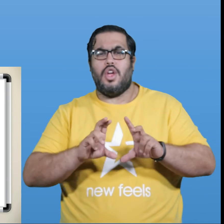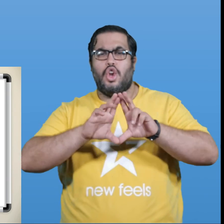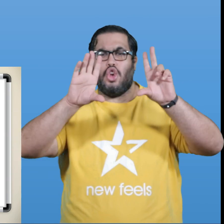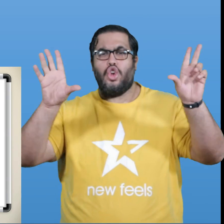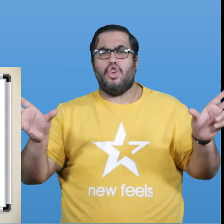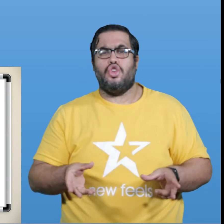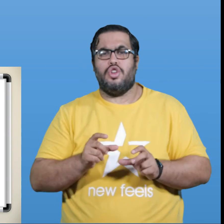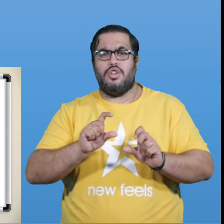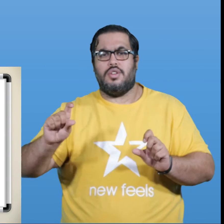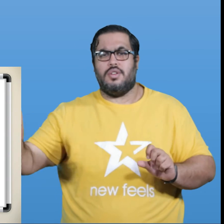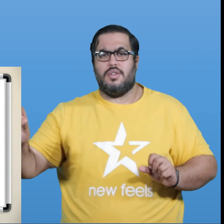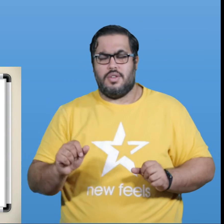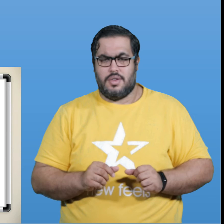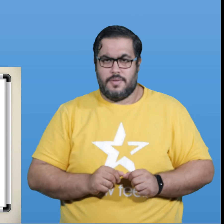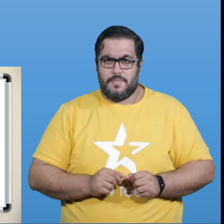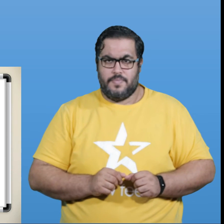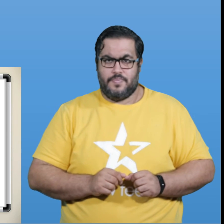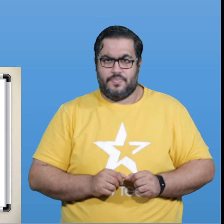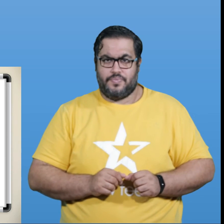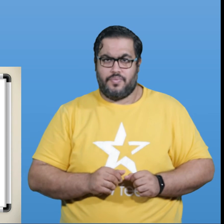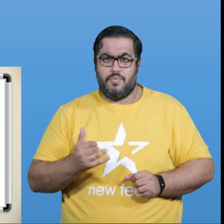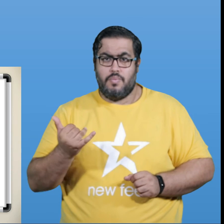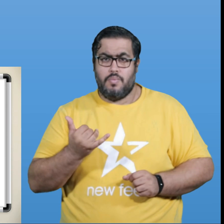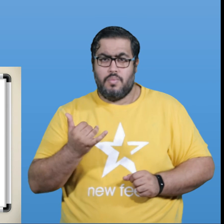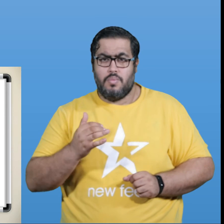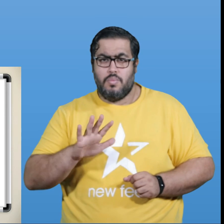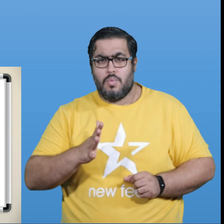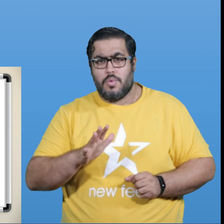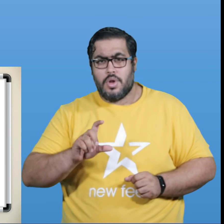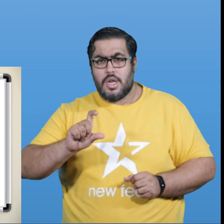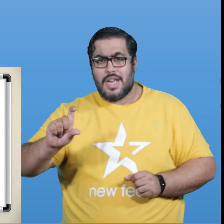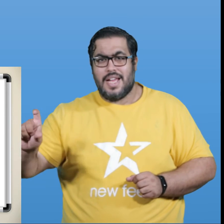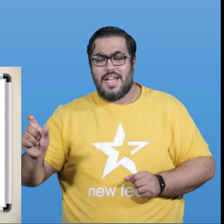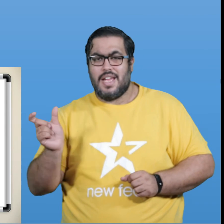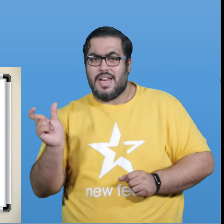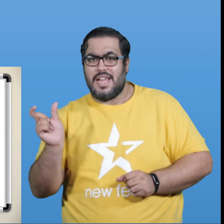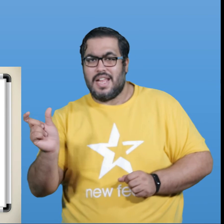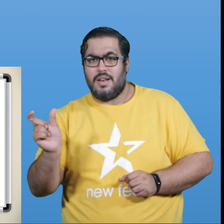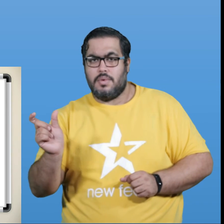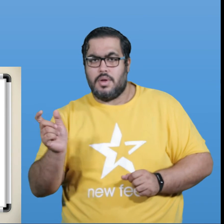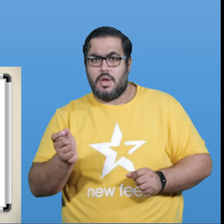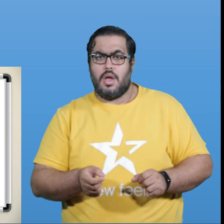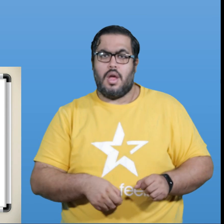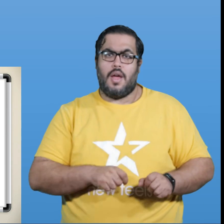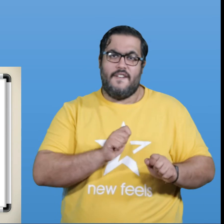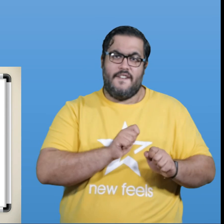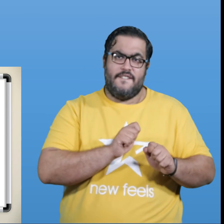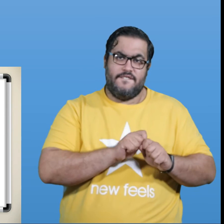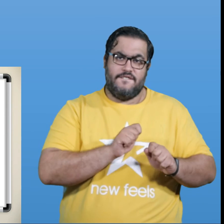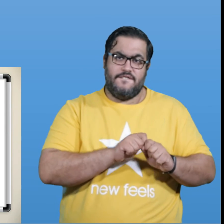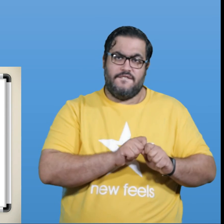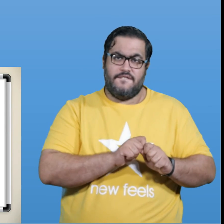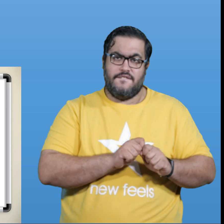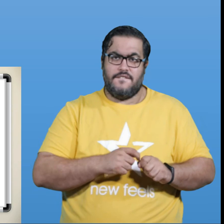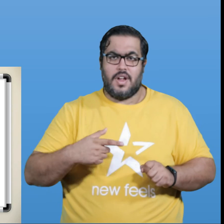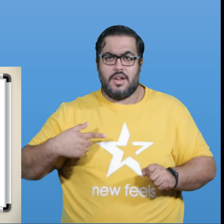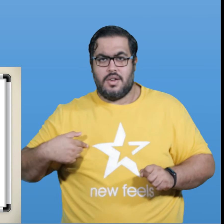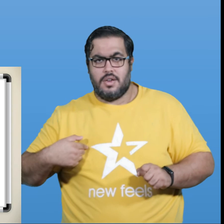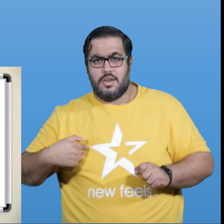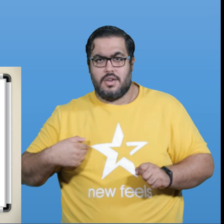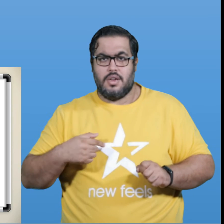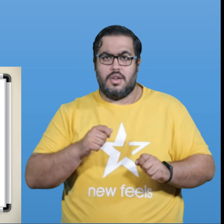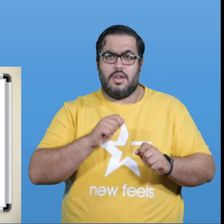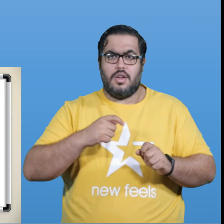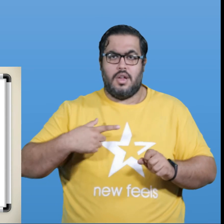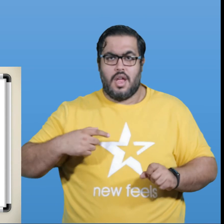course. And then we can change the word class. For example, verb could be nouns, and nouns could be adjectives, and adjectives